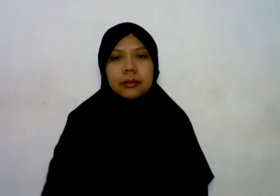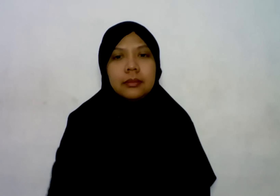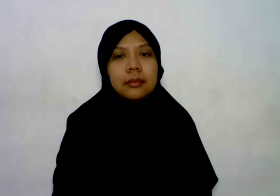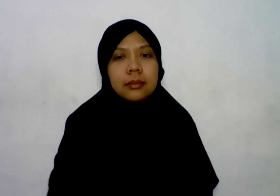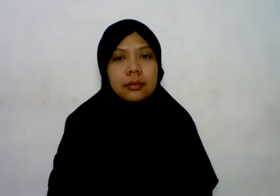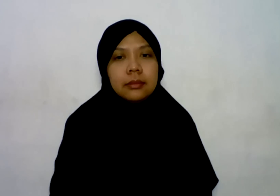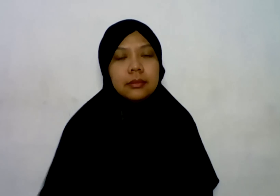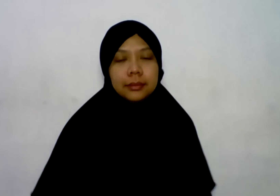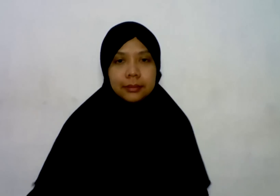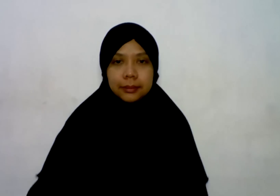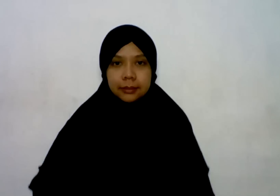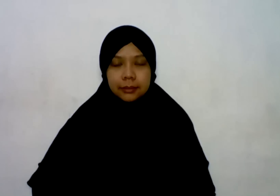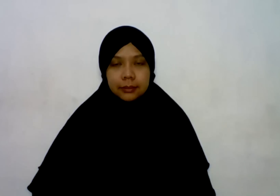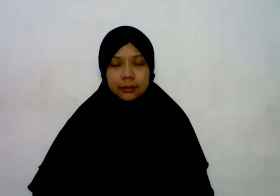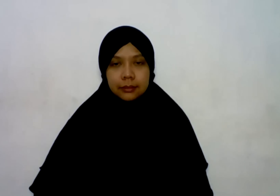Actually,